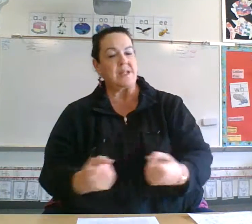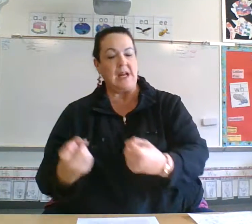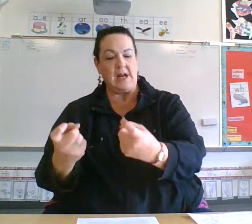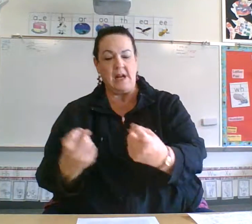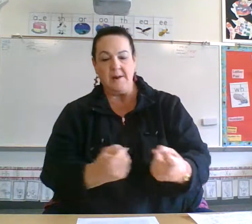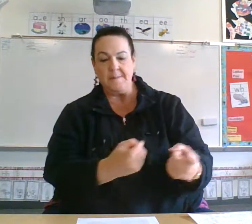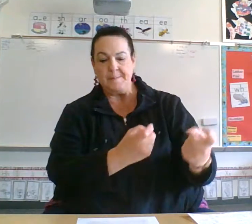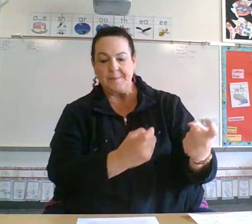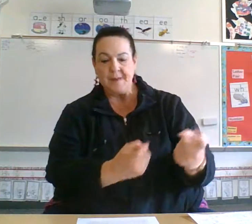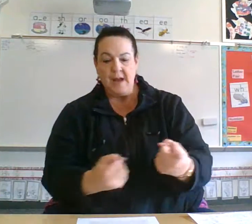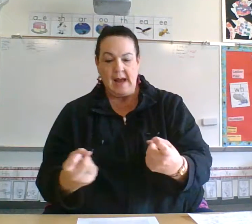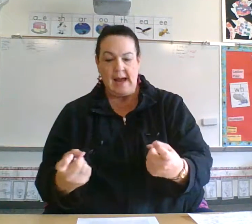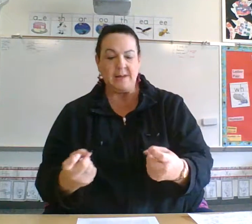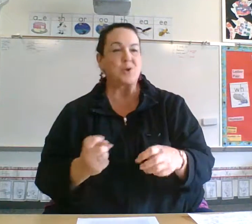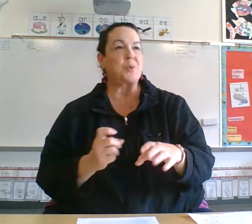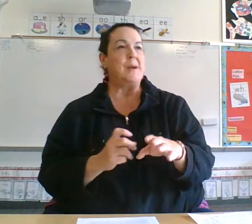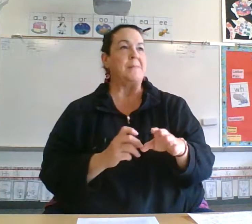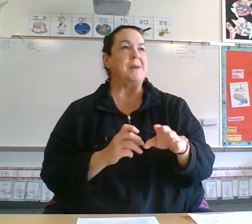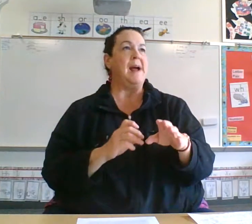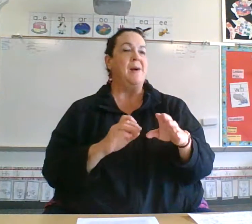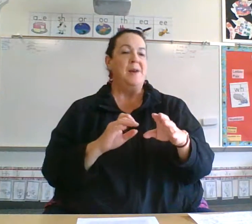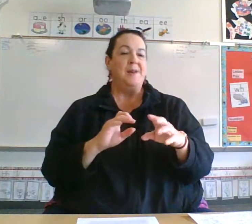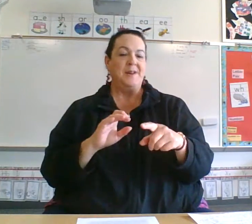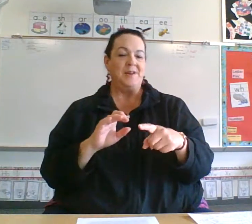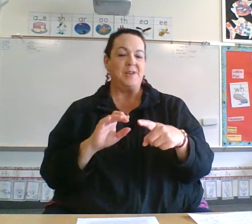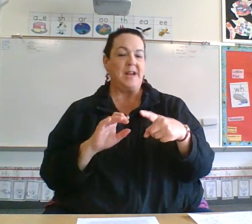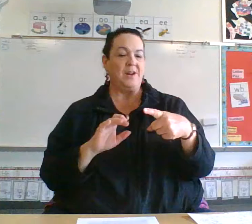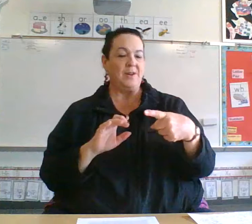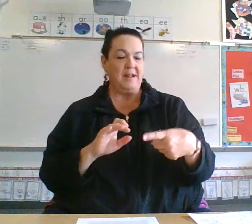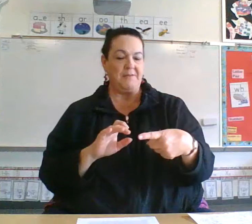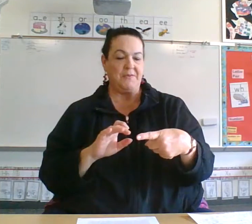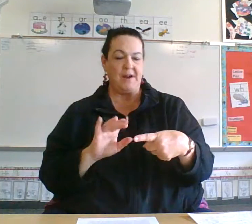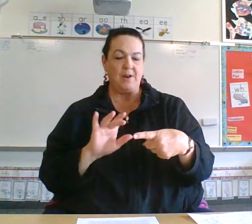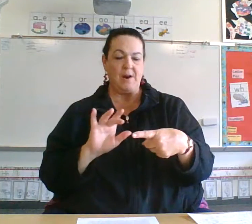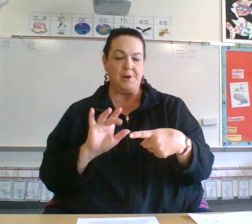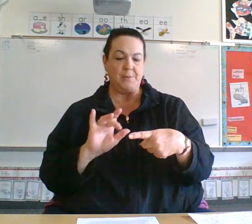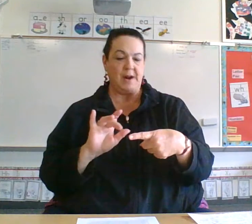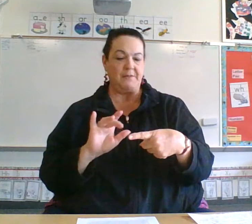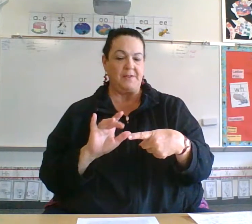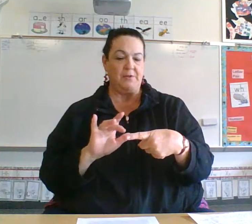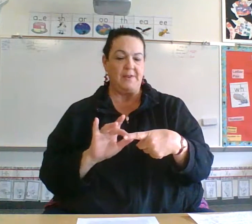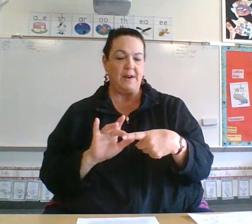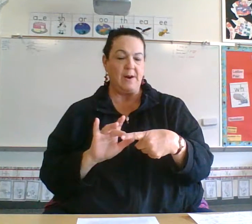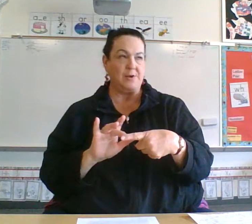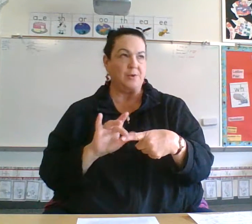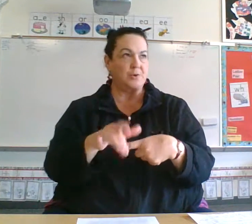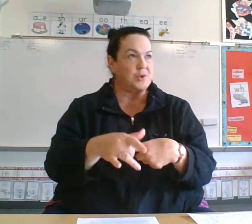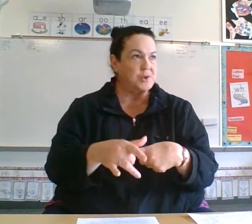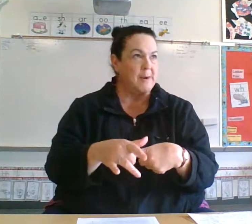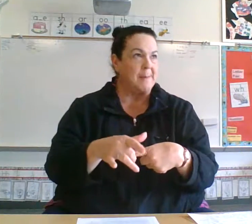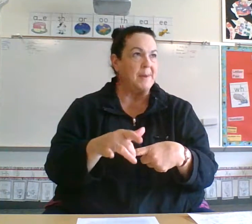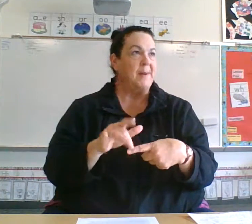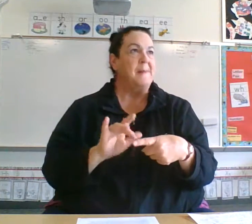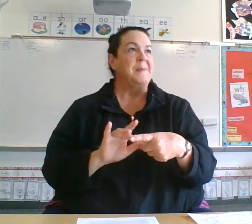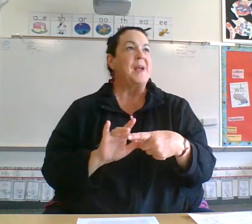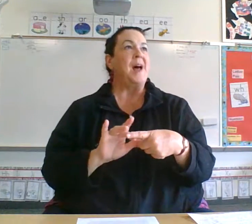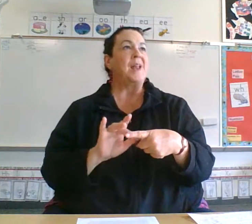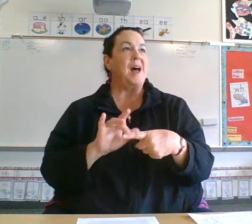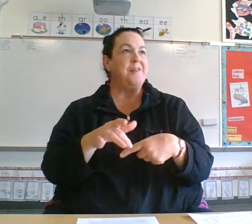ski. And trip. Now, you take your left finger and your right feel finger and you trip. A lot of